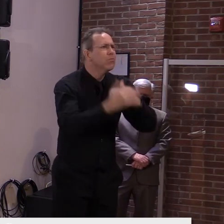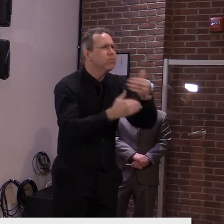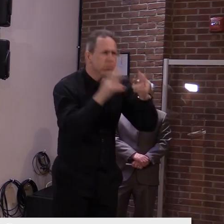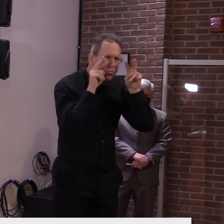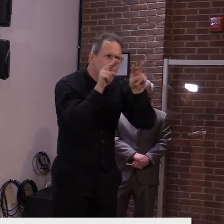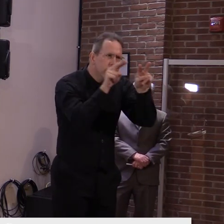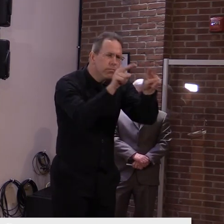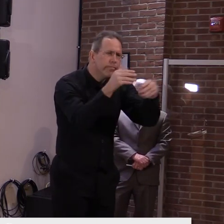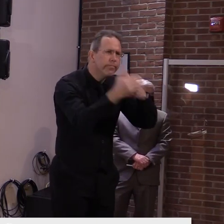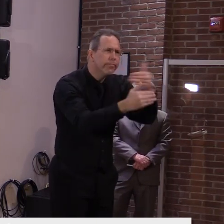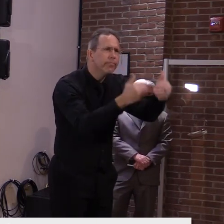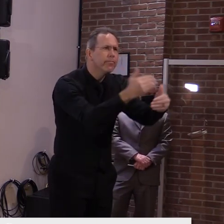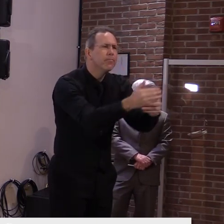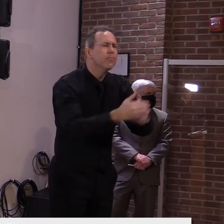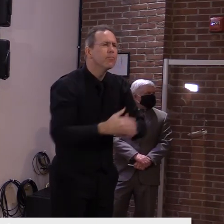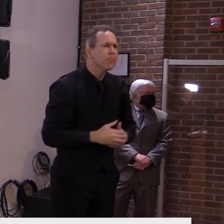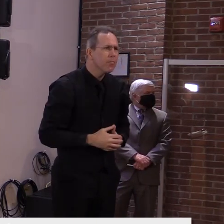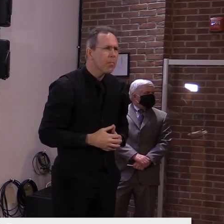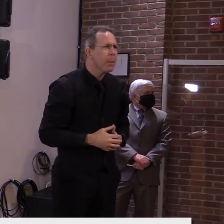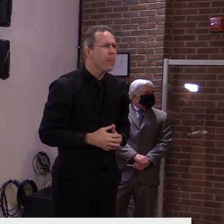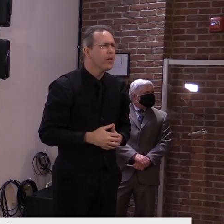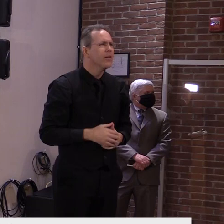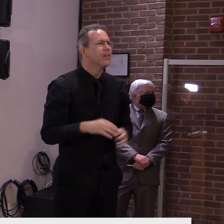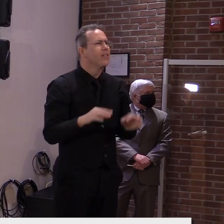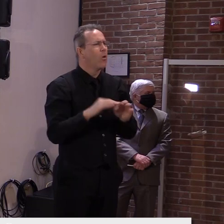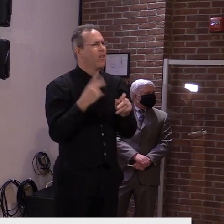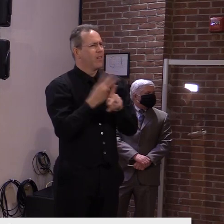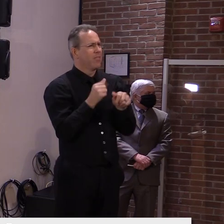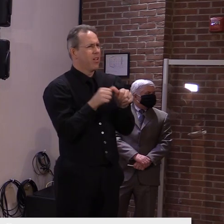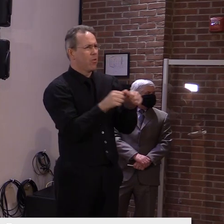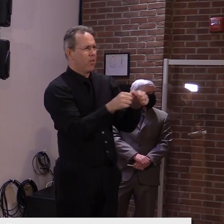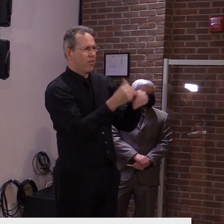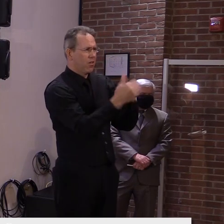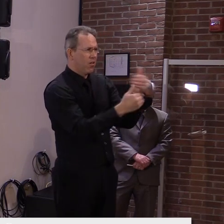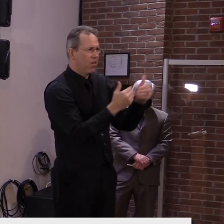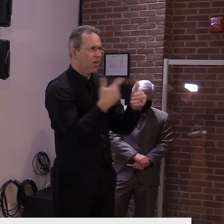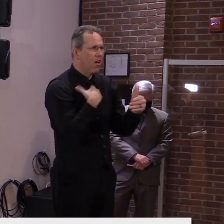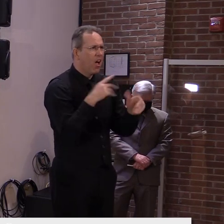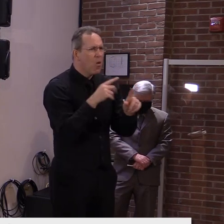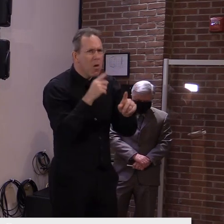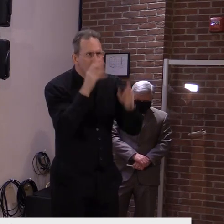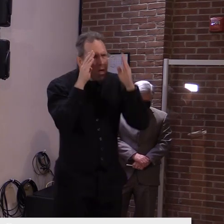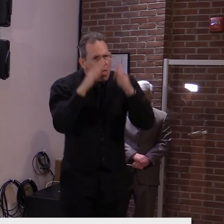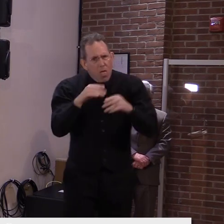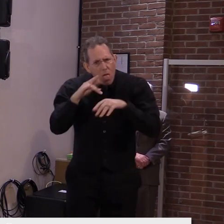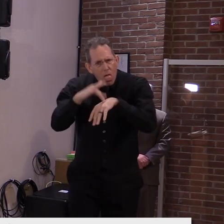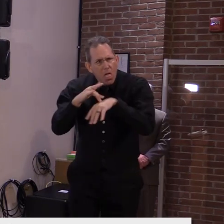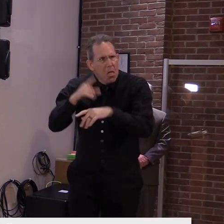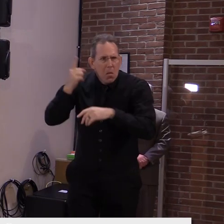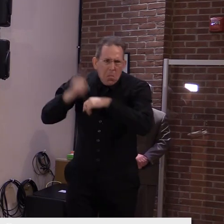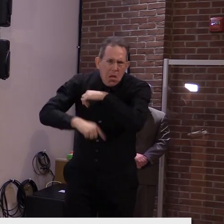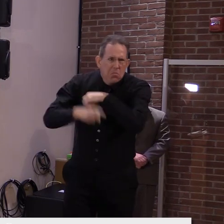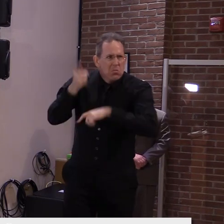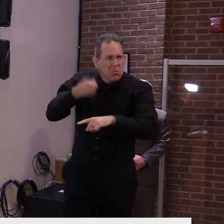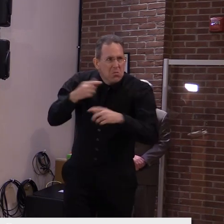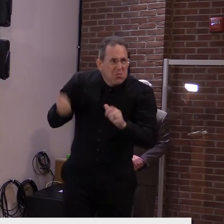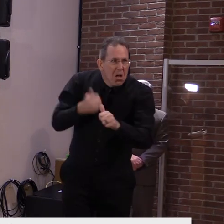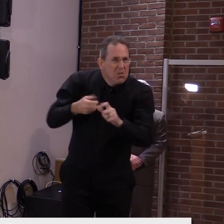done, and continue over the next couple of months, three months, 4 months,